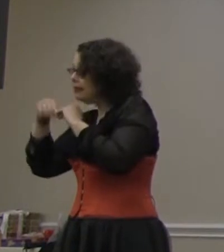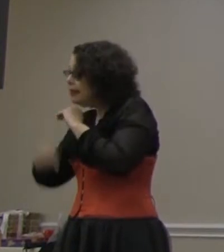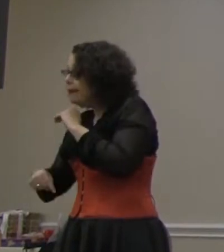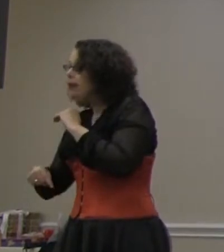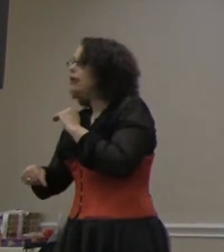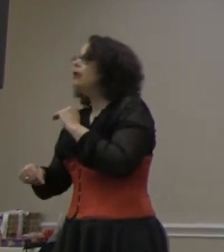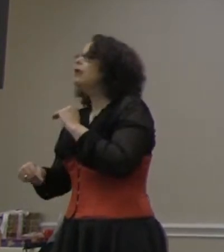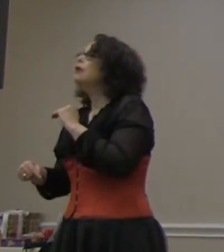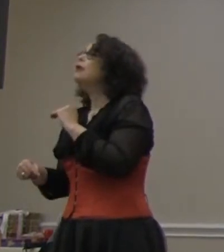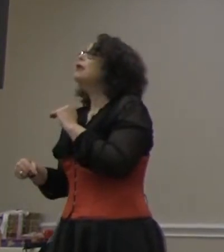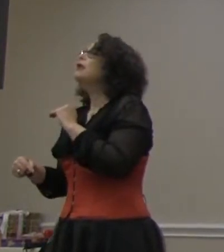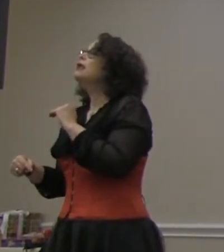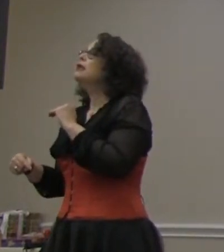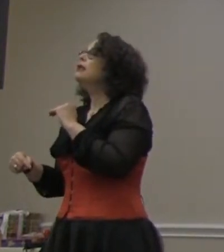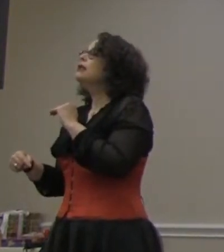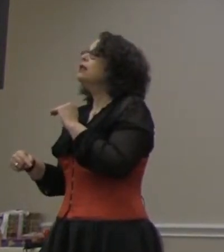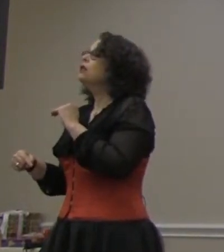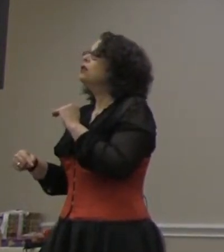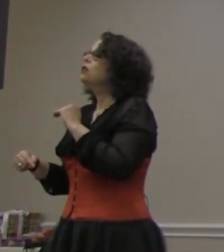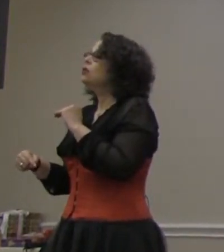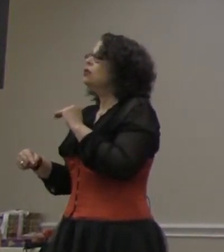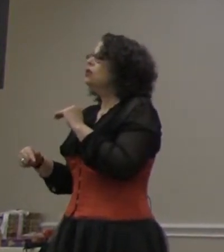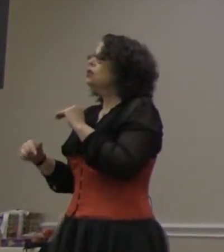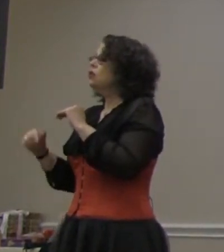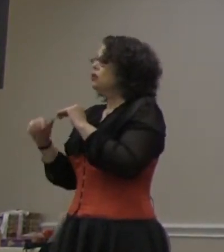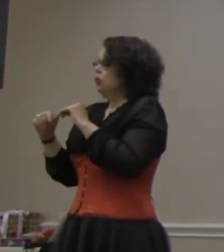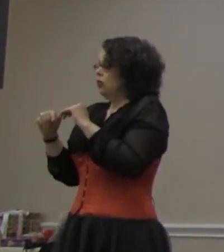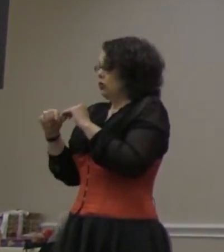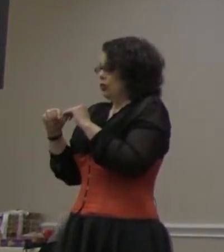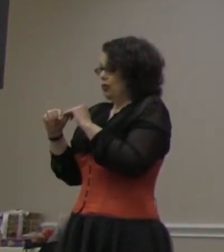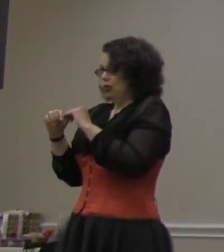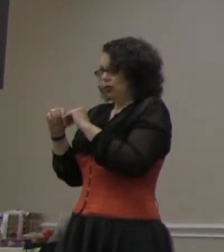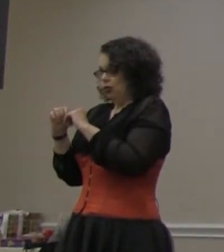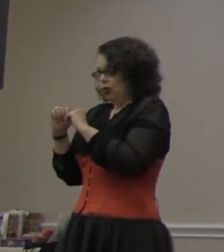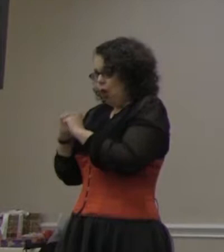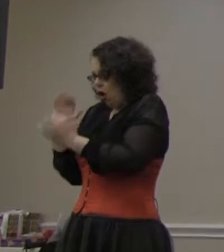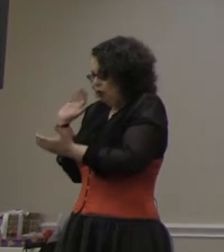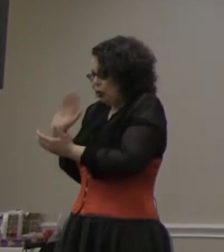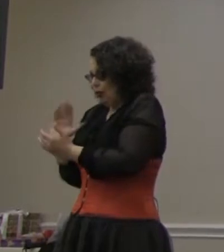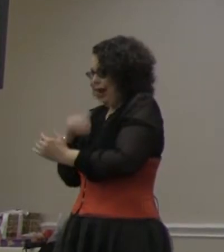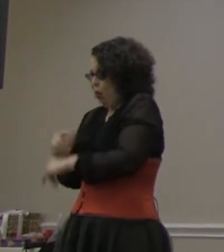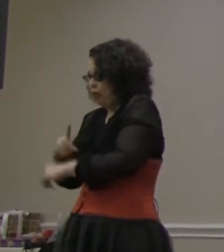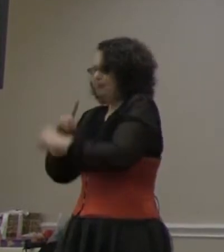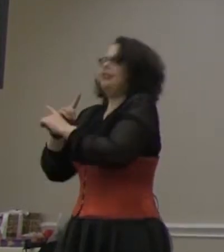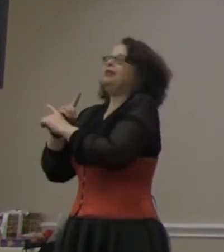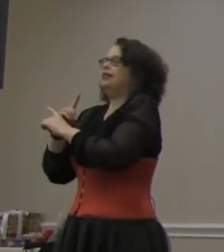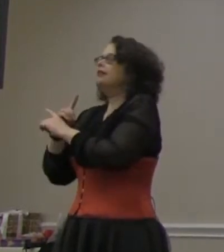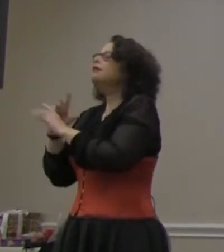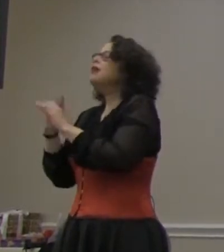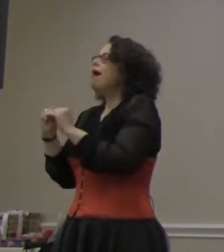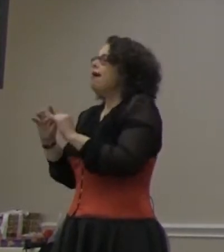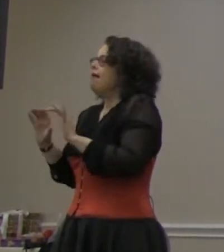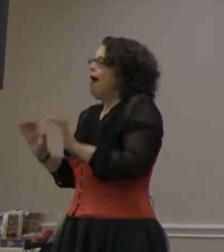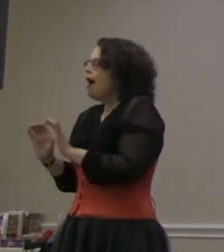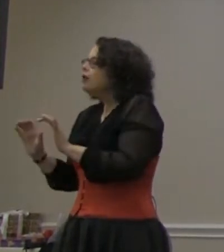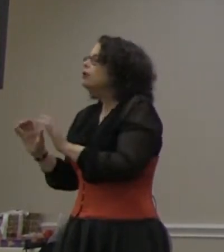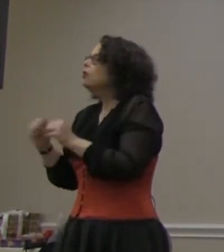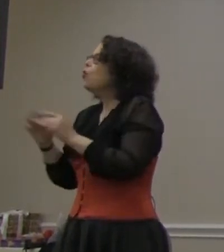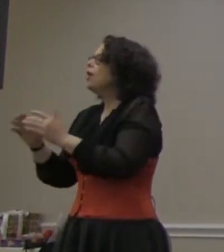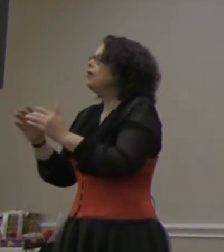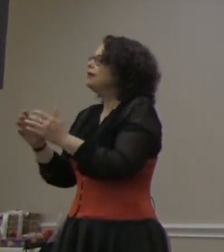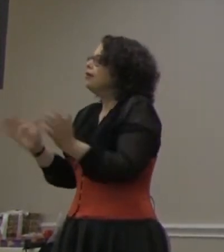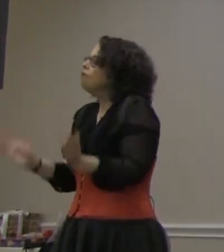deeply, to work on our own defensiveness, and to act in ways that foster